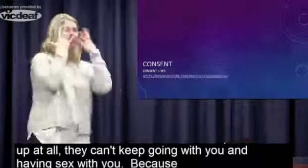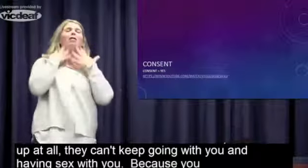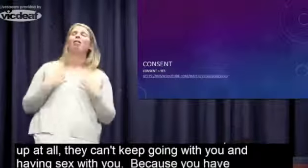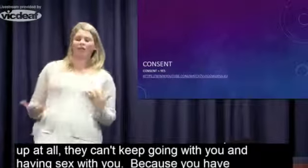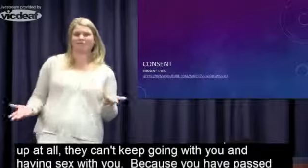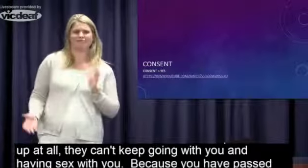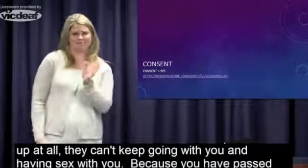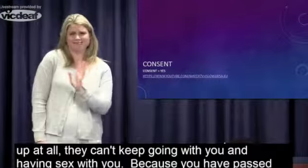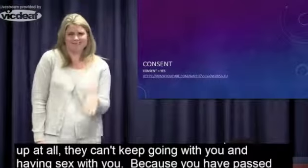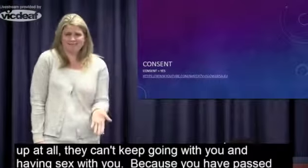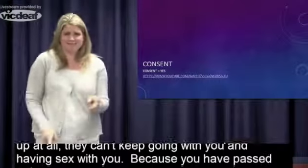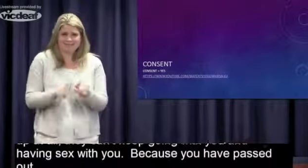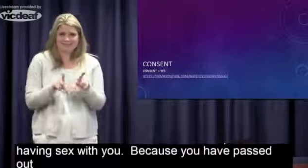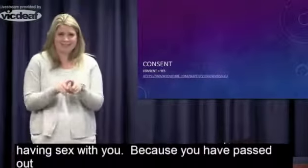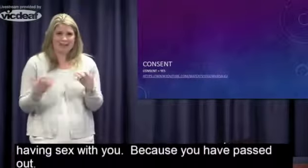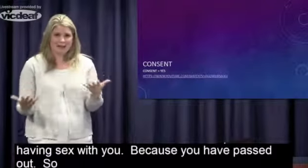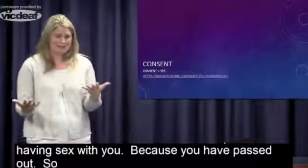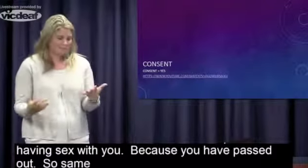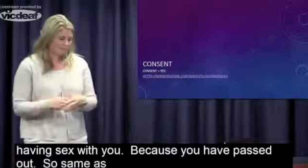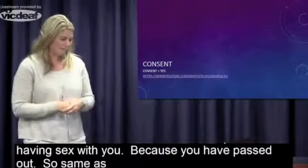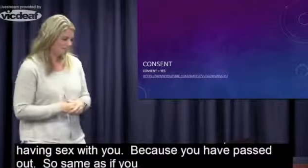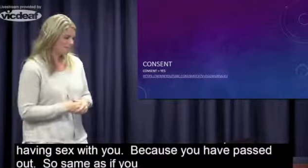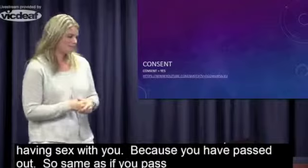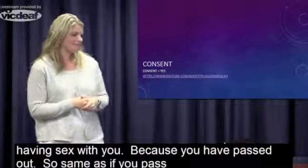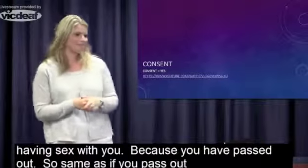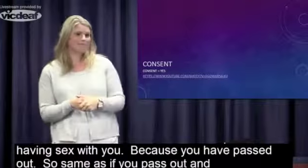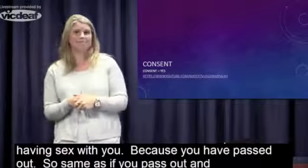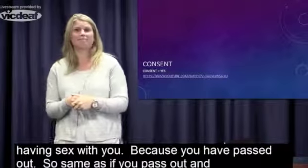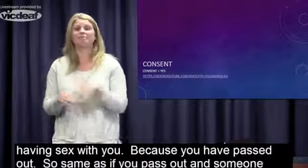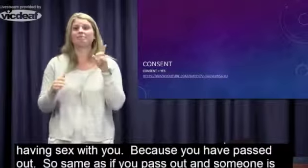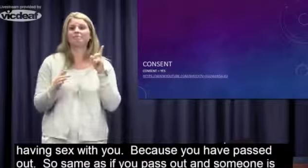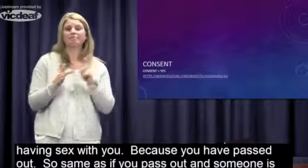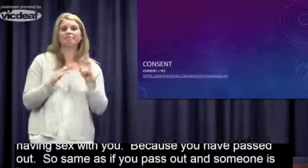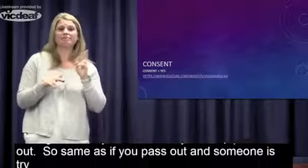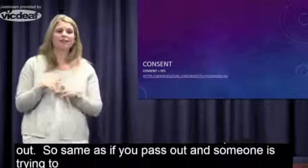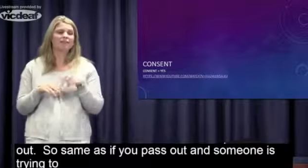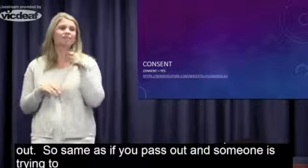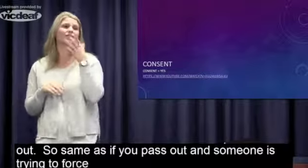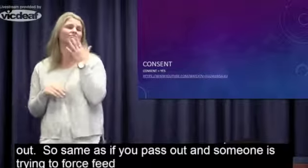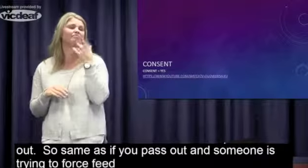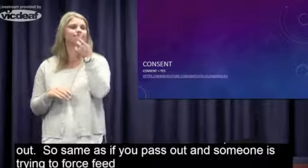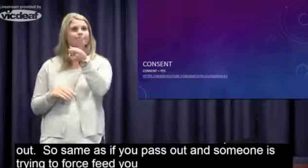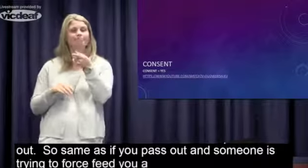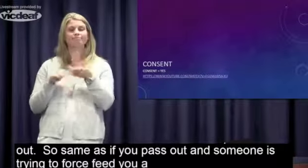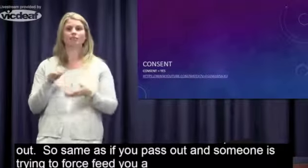Same as if you've passed out and someone's trying to force feed you a cup of tea. That's not going to work.